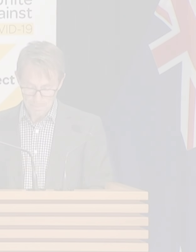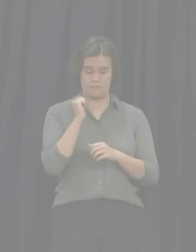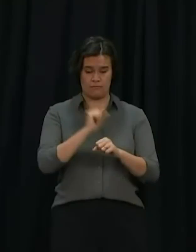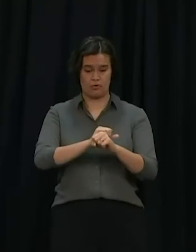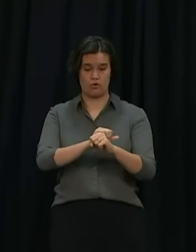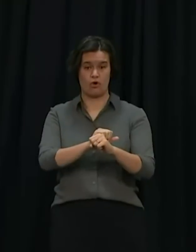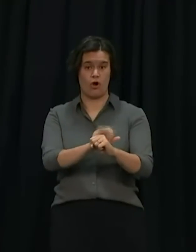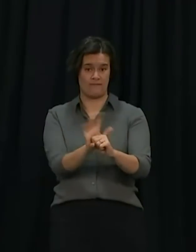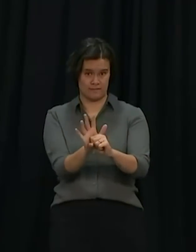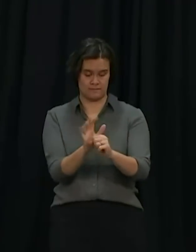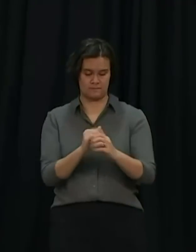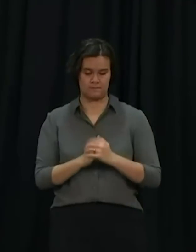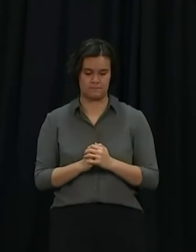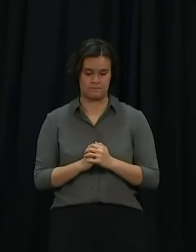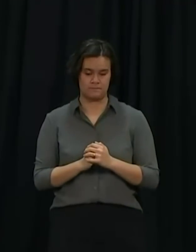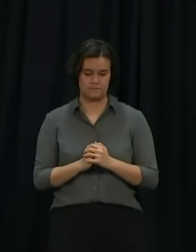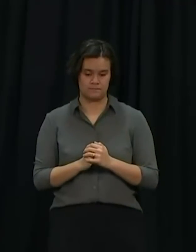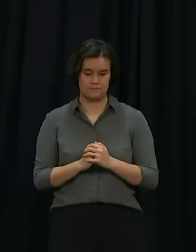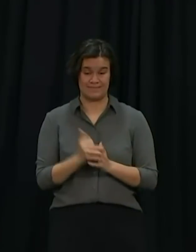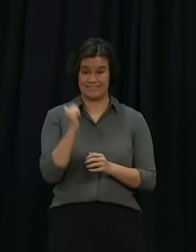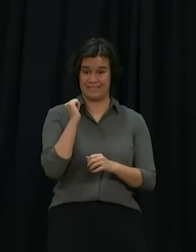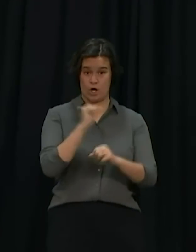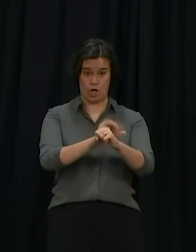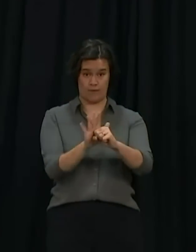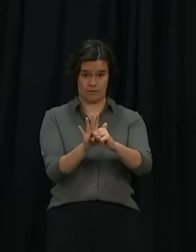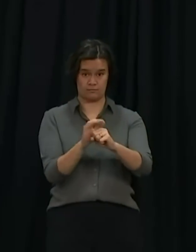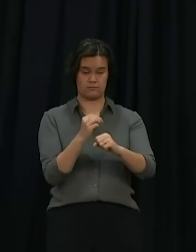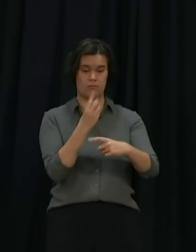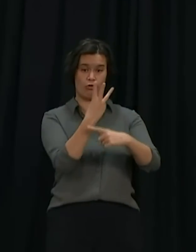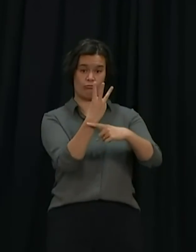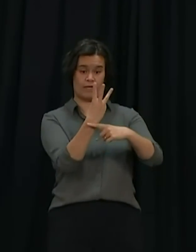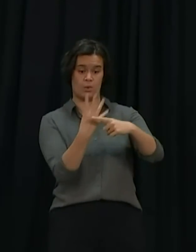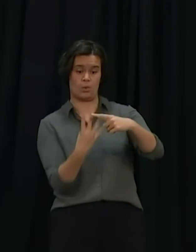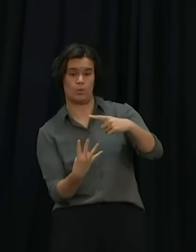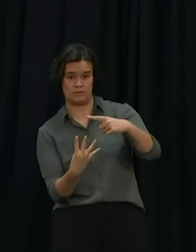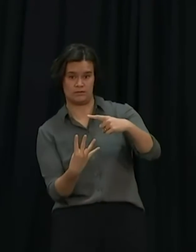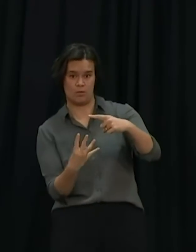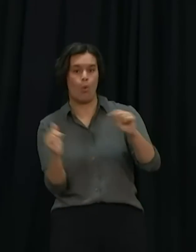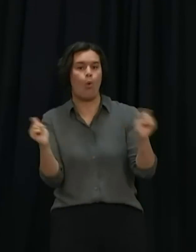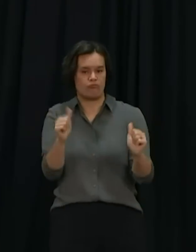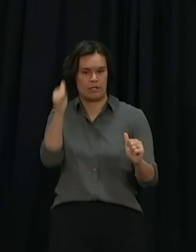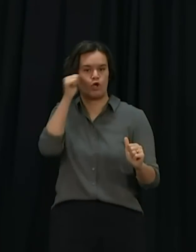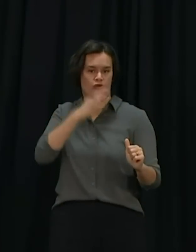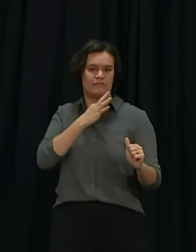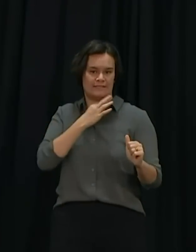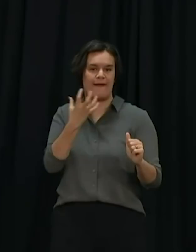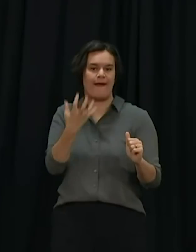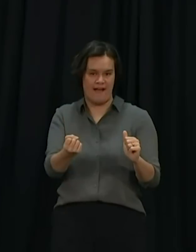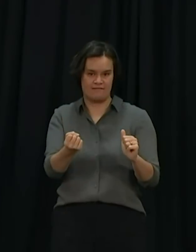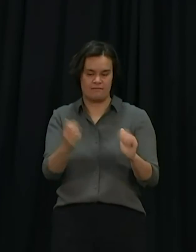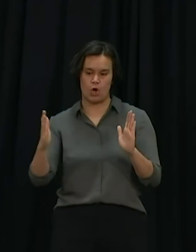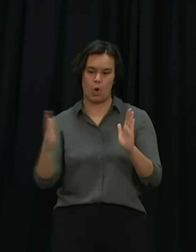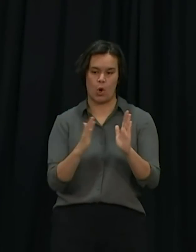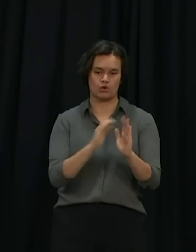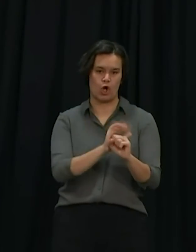outbreak. More than 3/4 of our cases yesterday were contacts of known cases. And if we break that